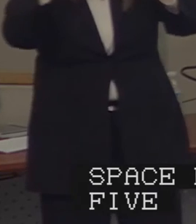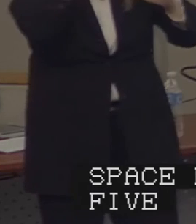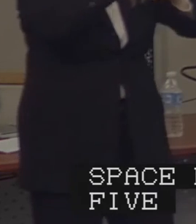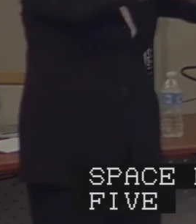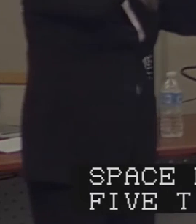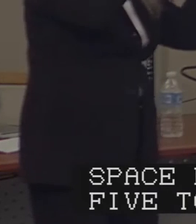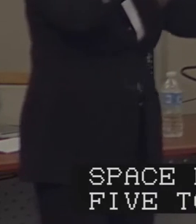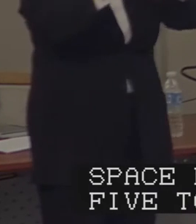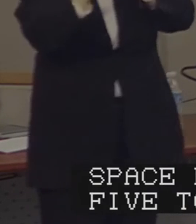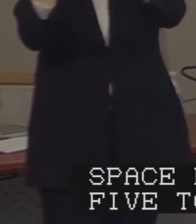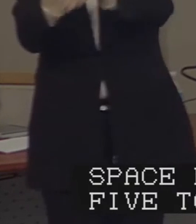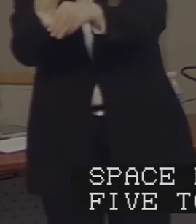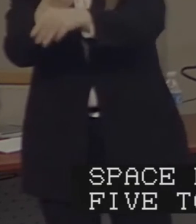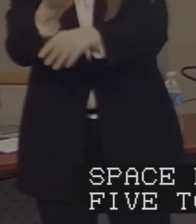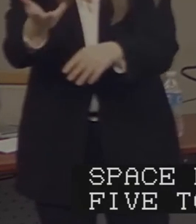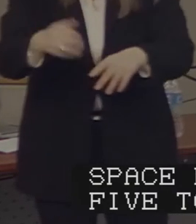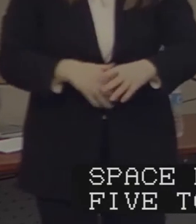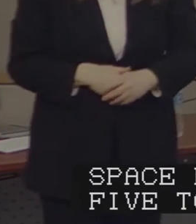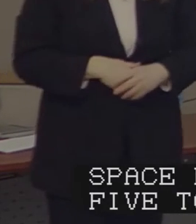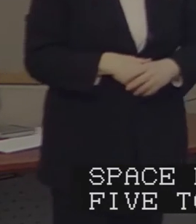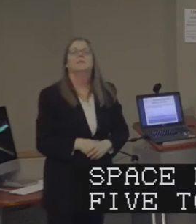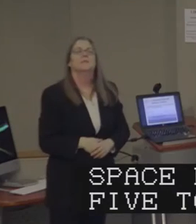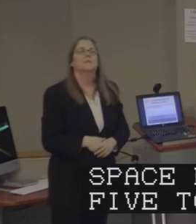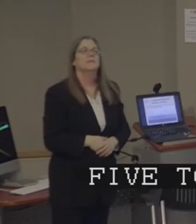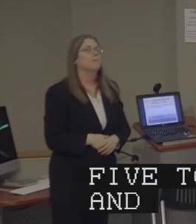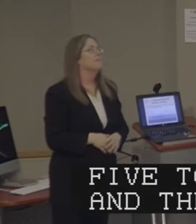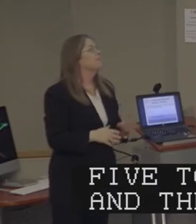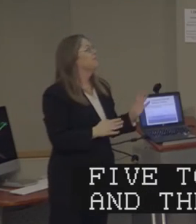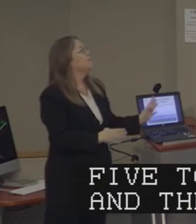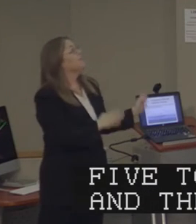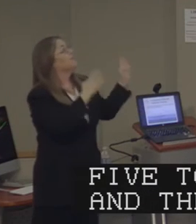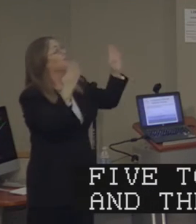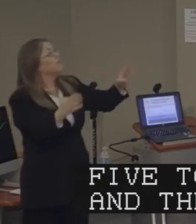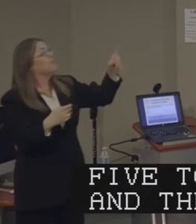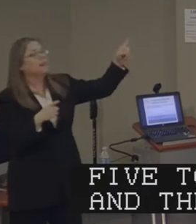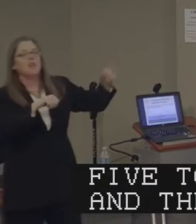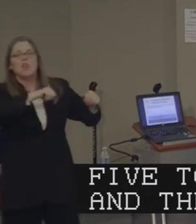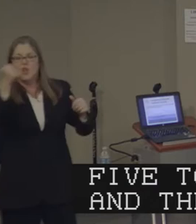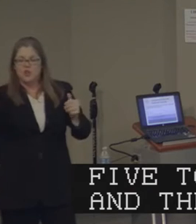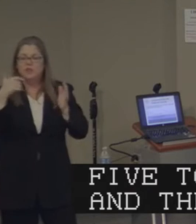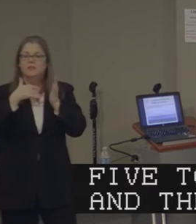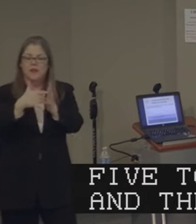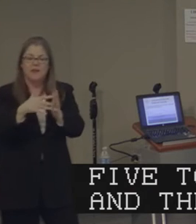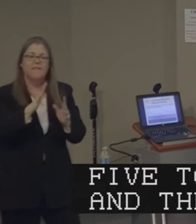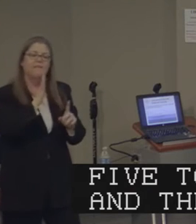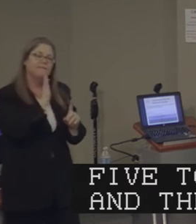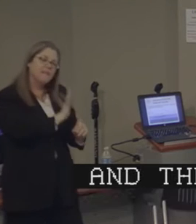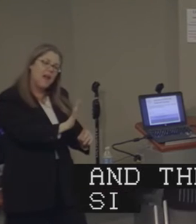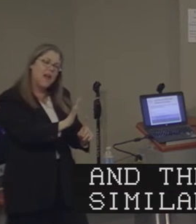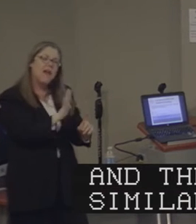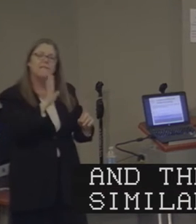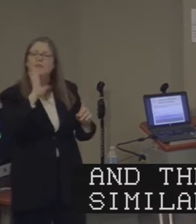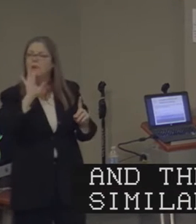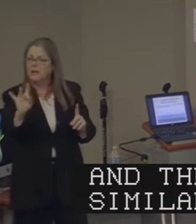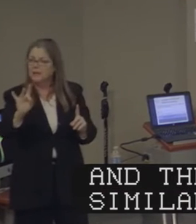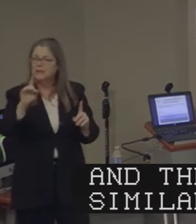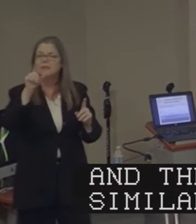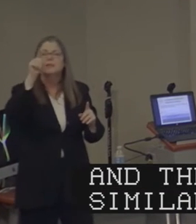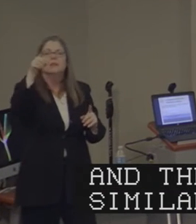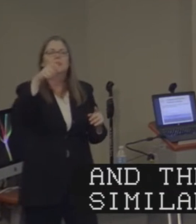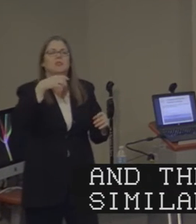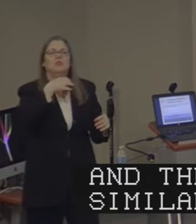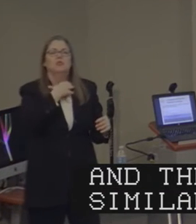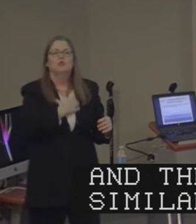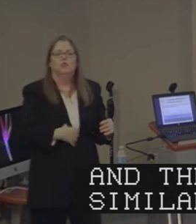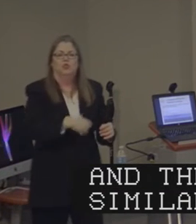And we've also done a similar study from age about five to age about eight in Switzerland with a